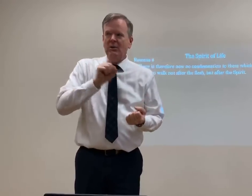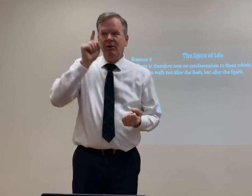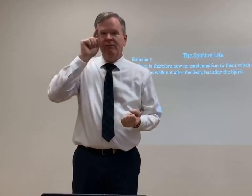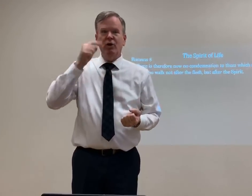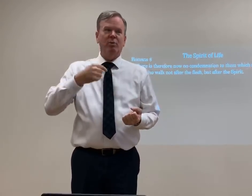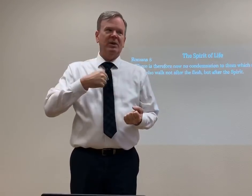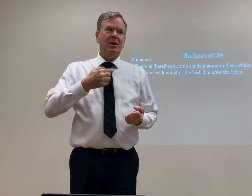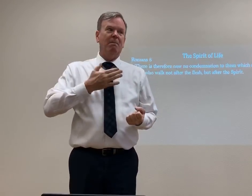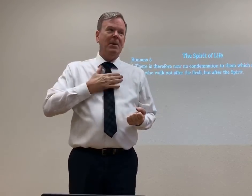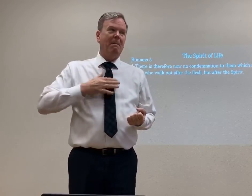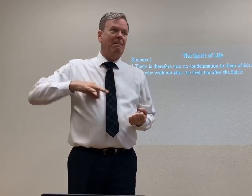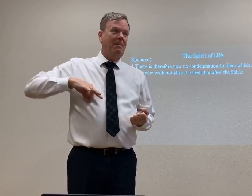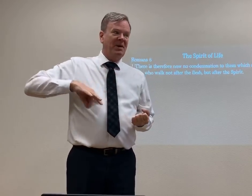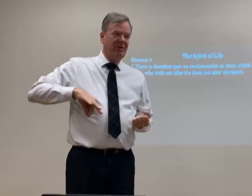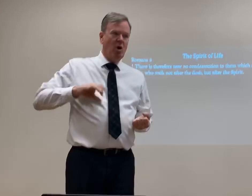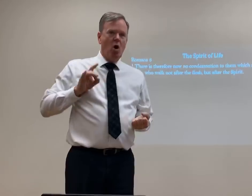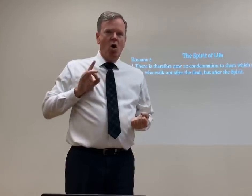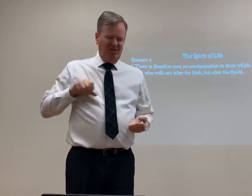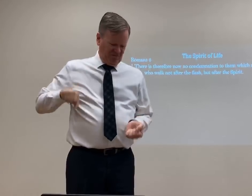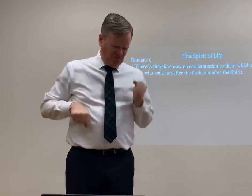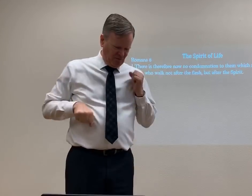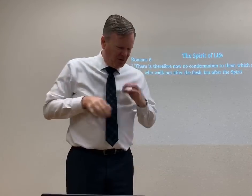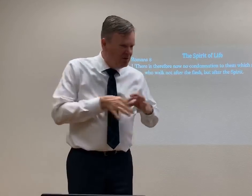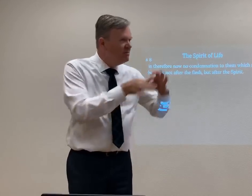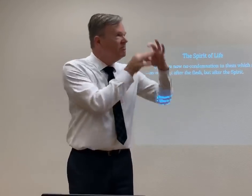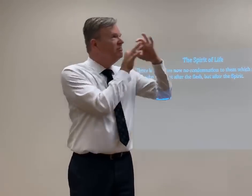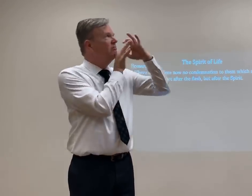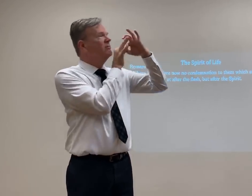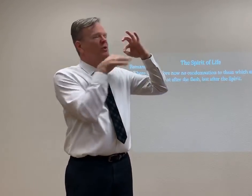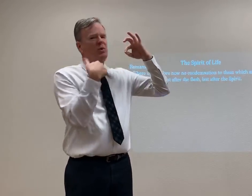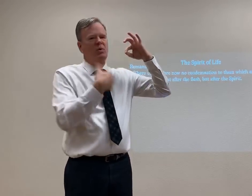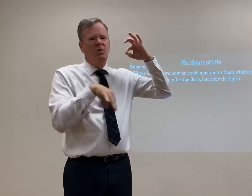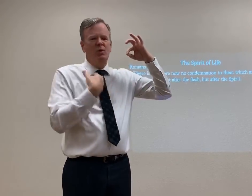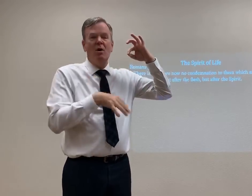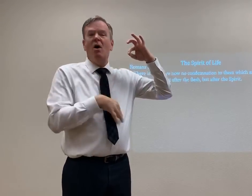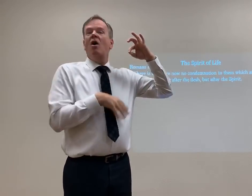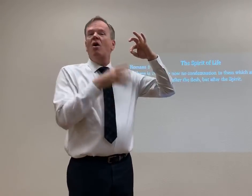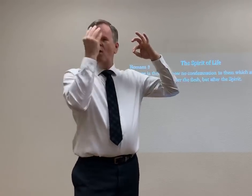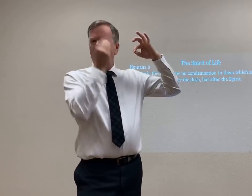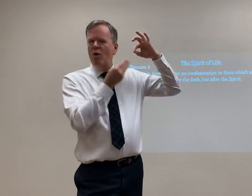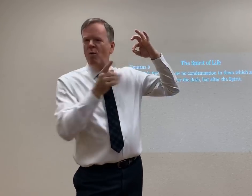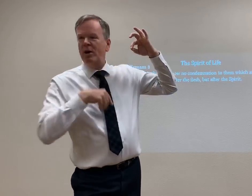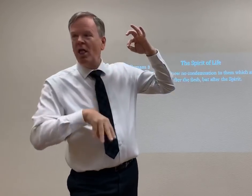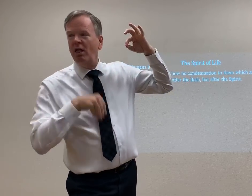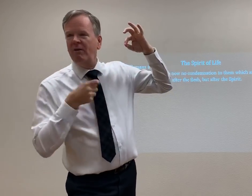I dig not only for you, but I also dig for my benefit. Because then I can increase my relationship with God. And then